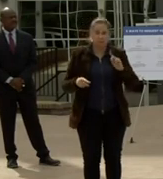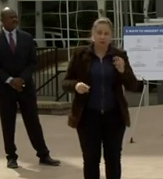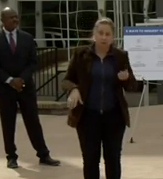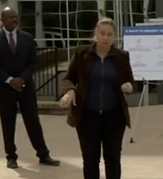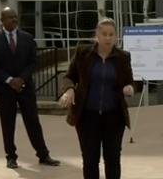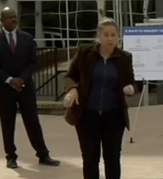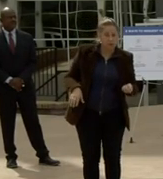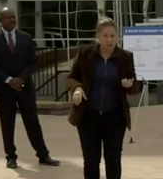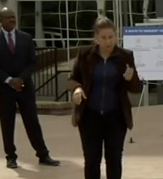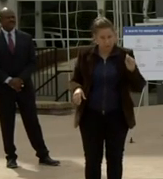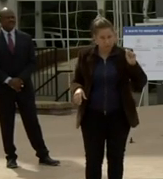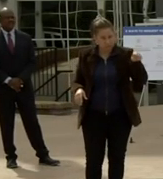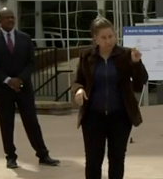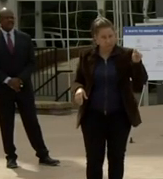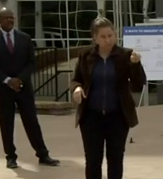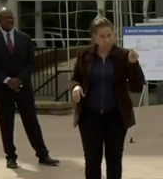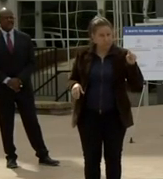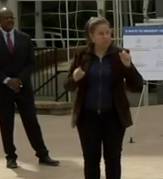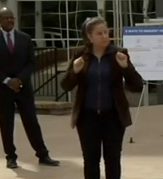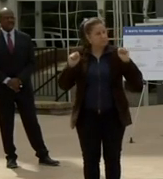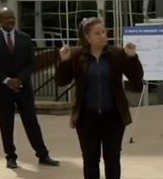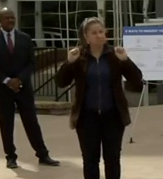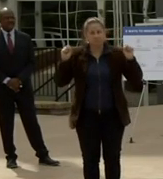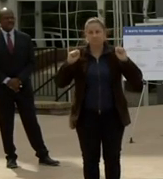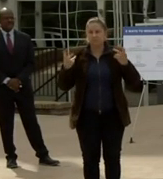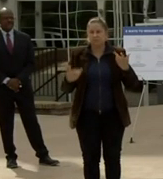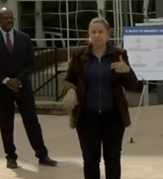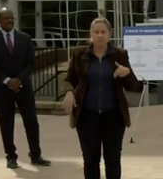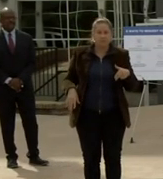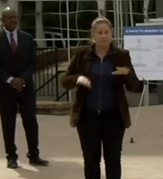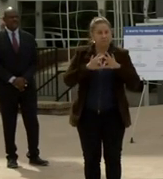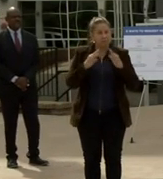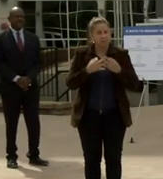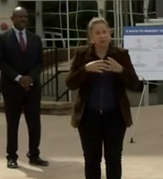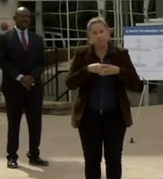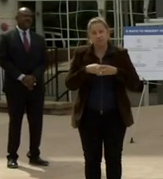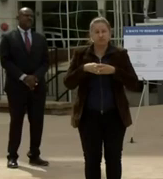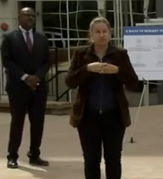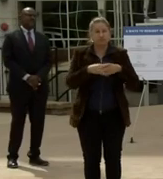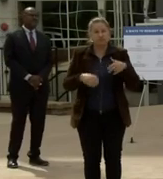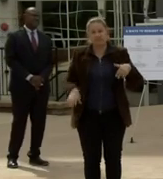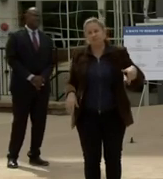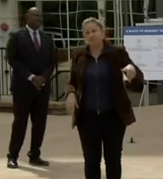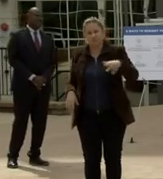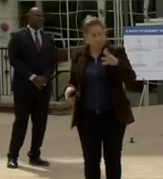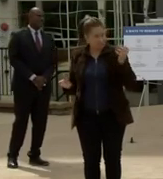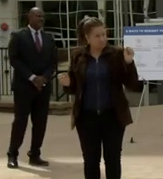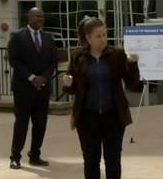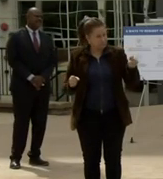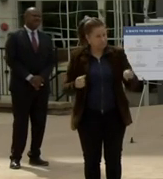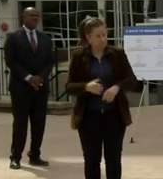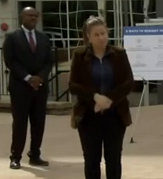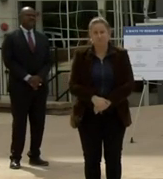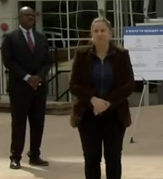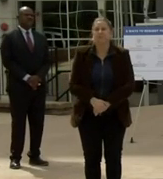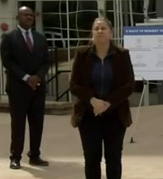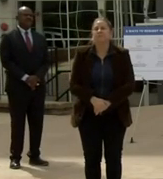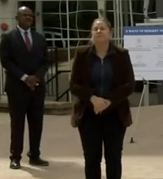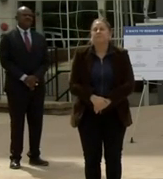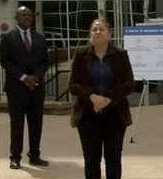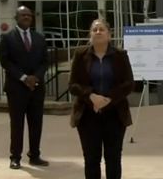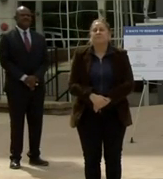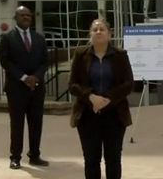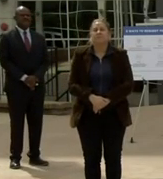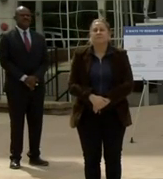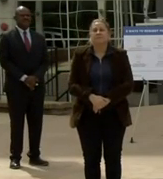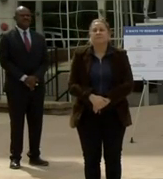for exercise with your own family. And we want you to think about any trip that you make outside of your